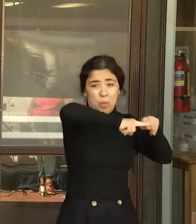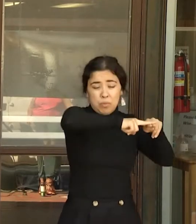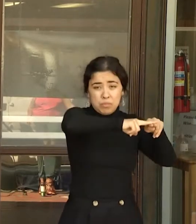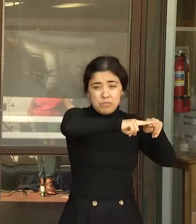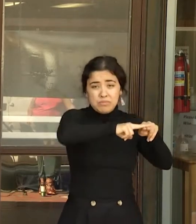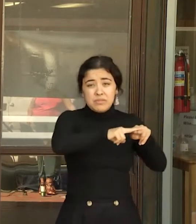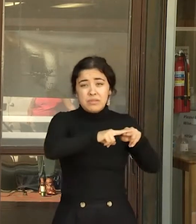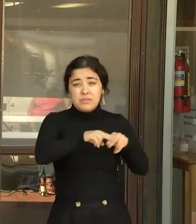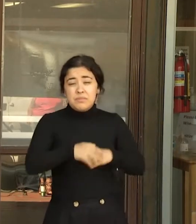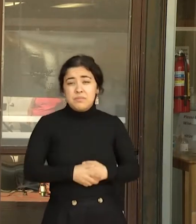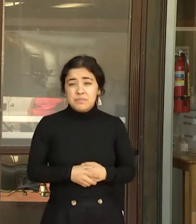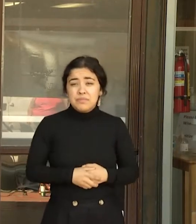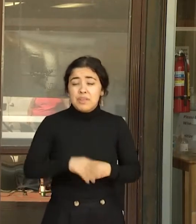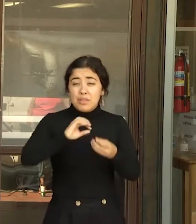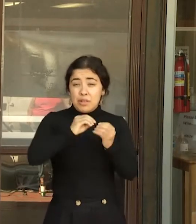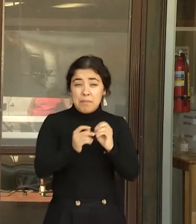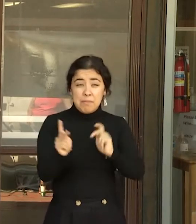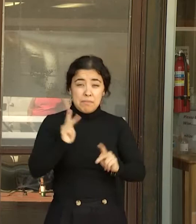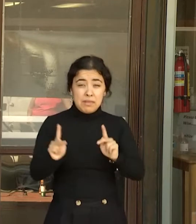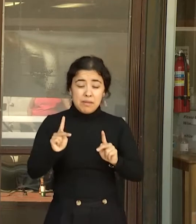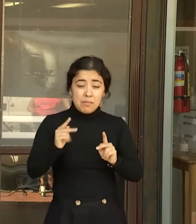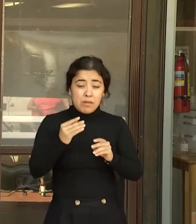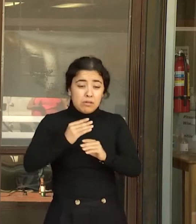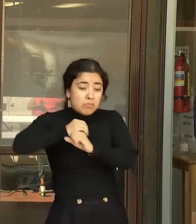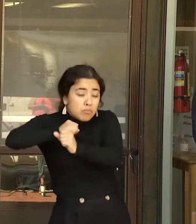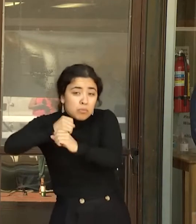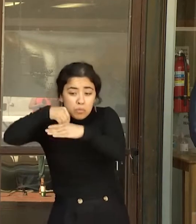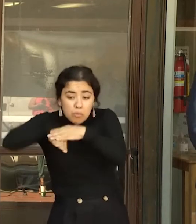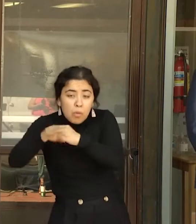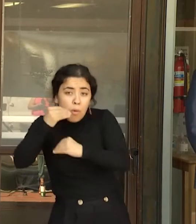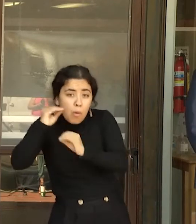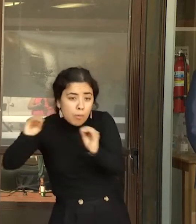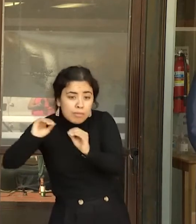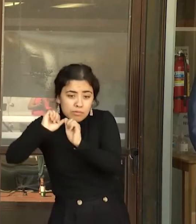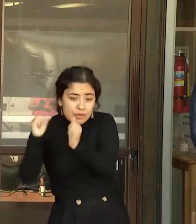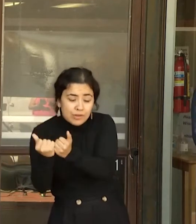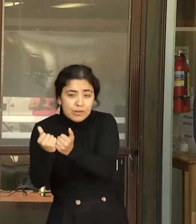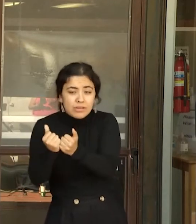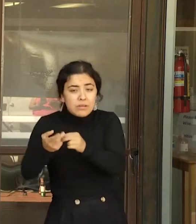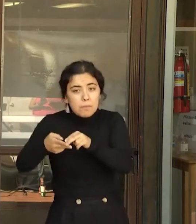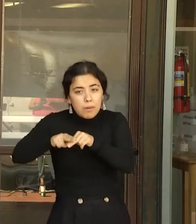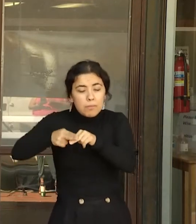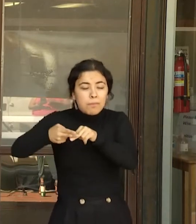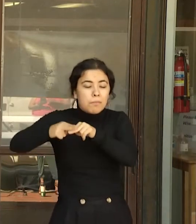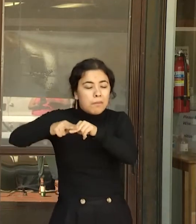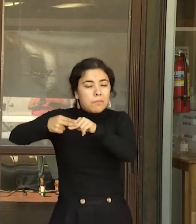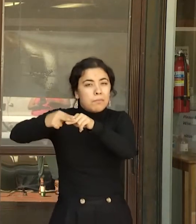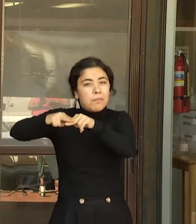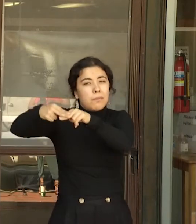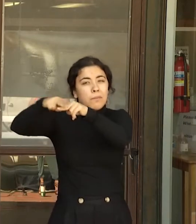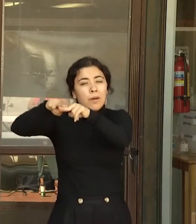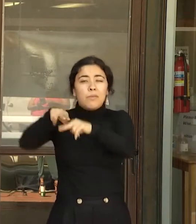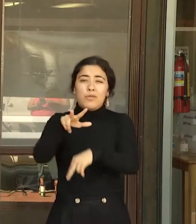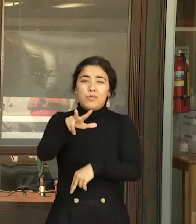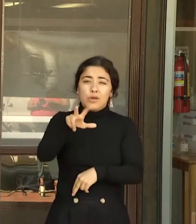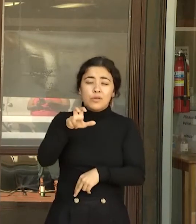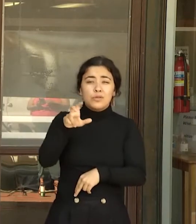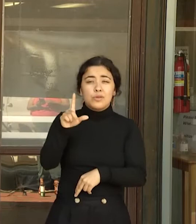few weeks. The number of people sheltered by homeless agencies continues to increase by nearly 320